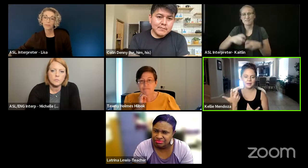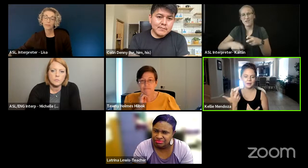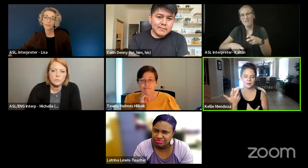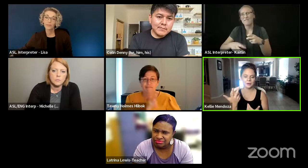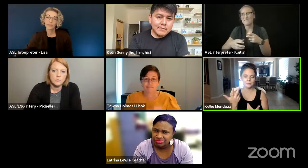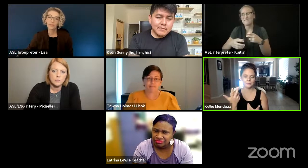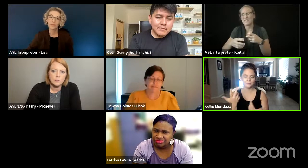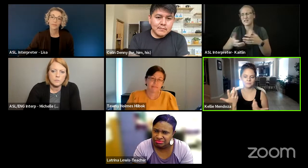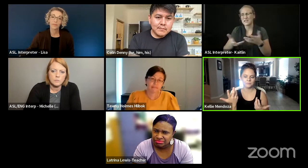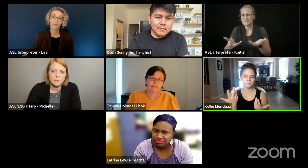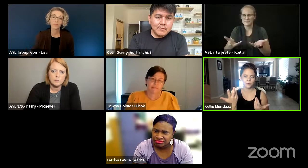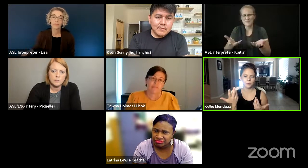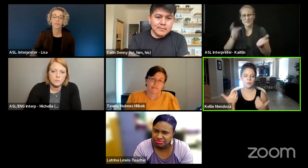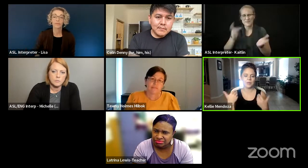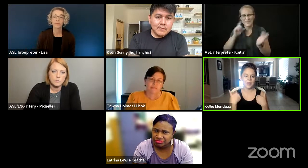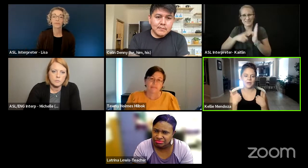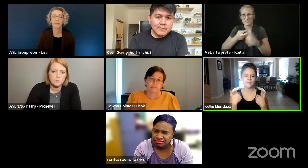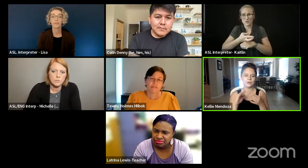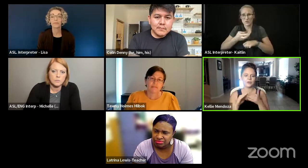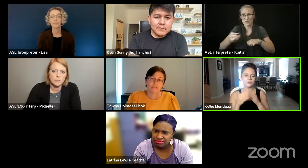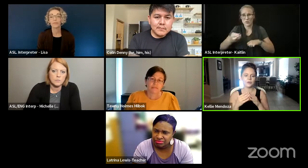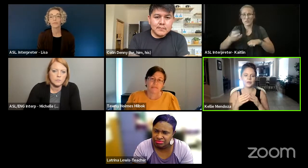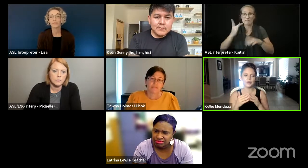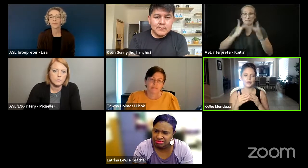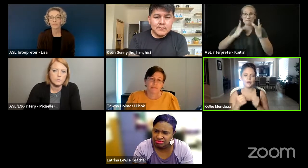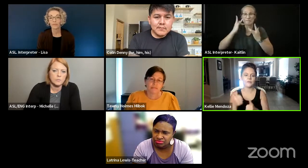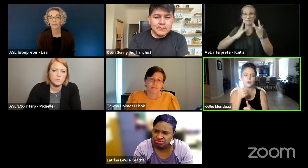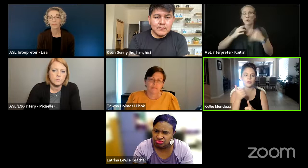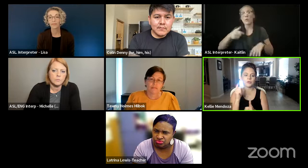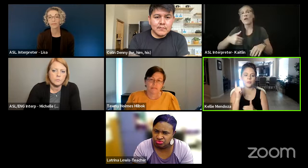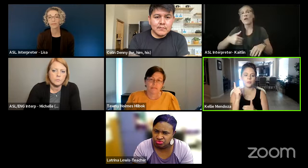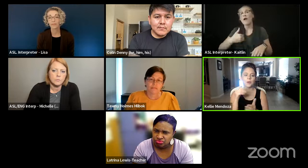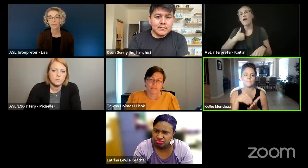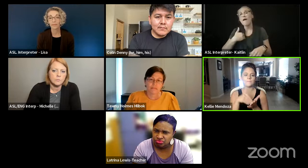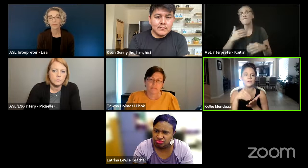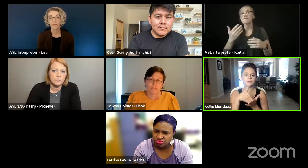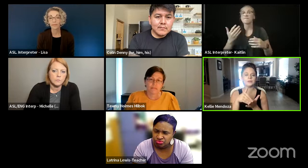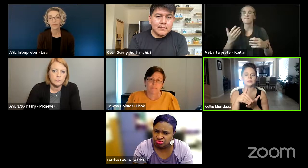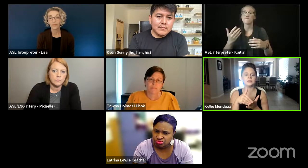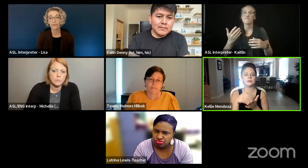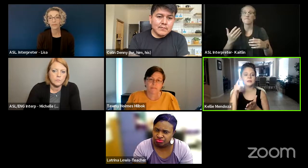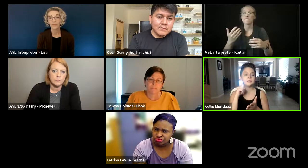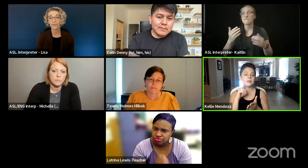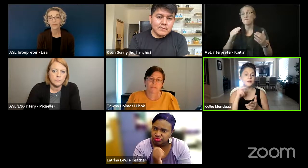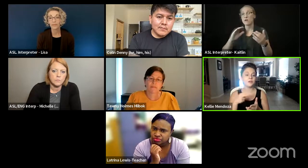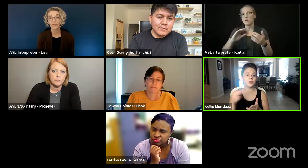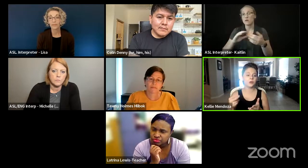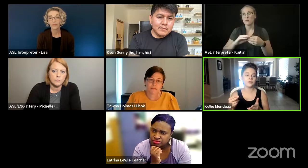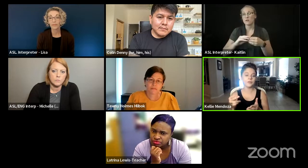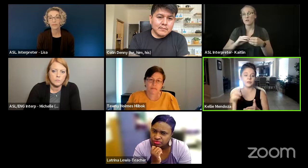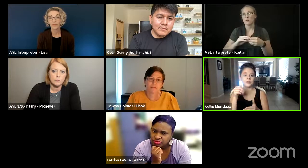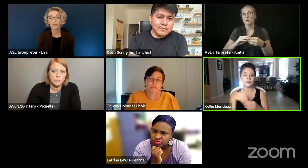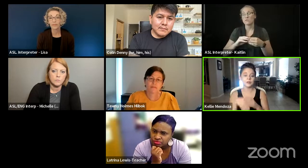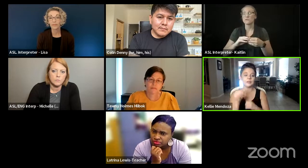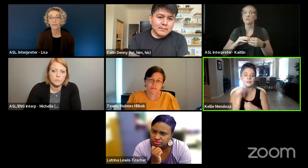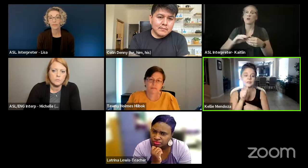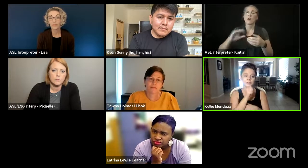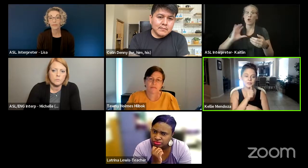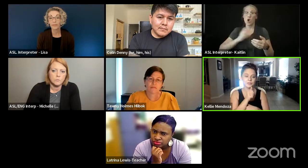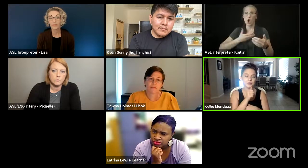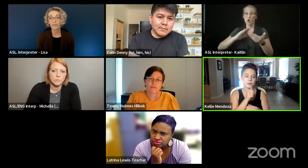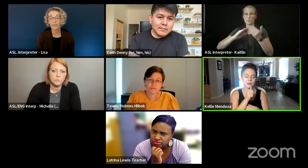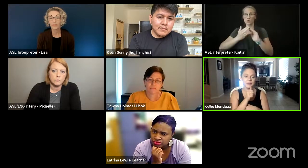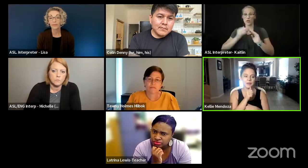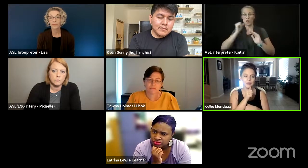that we have a community of more than 1 million deaf and hard of hearing in the